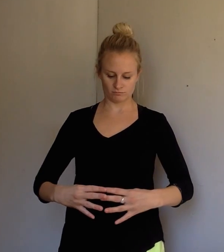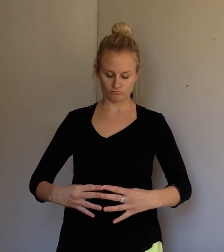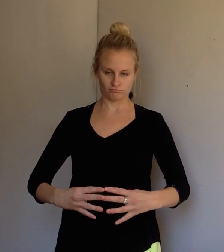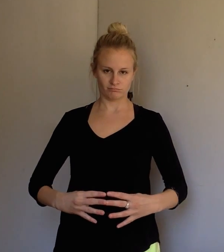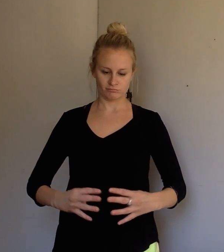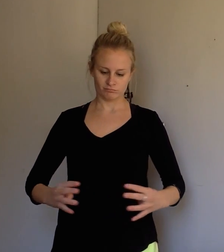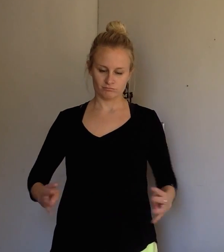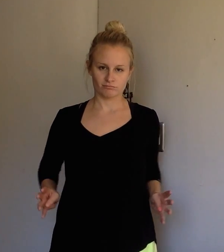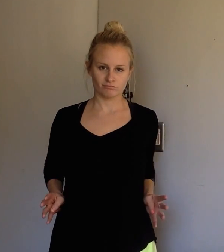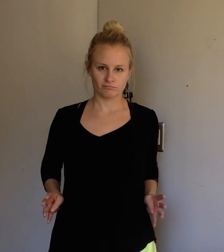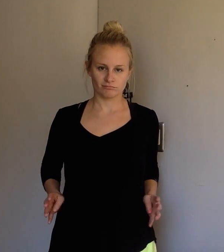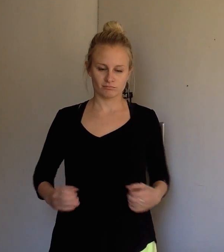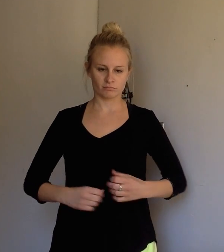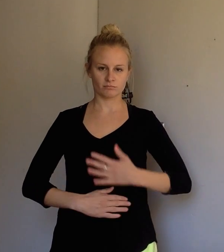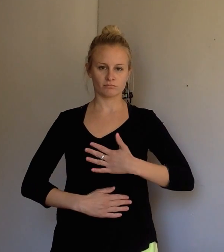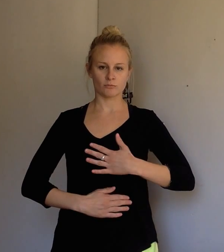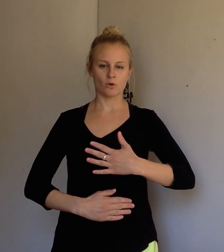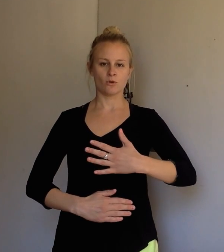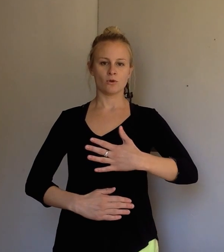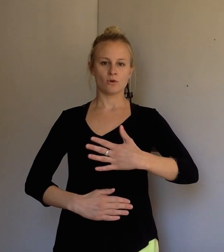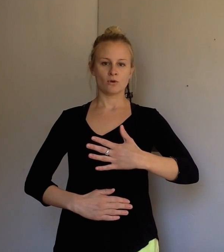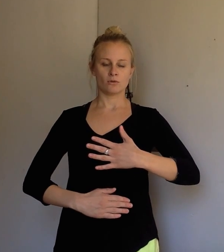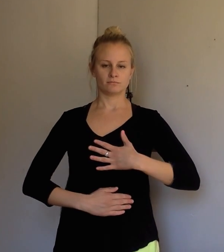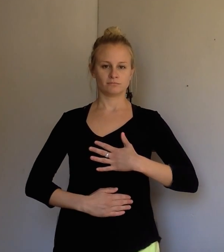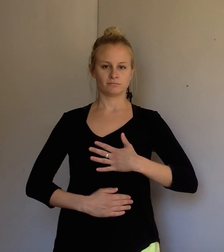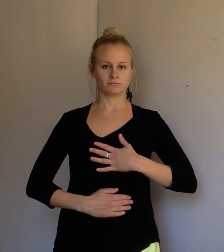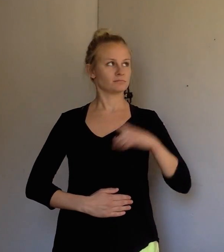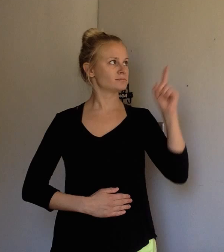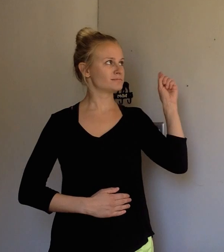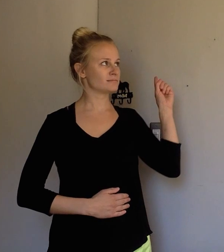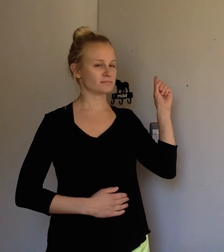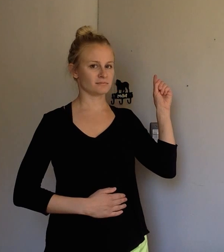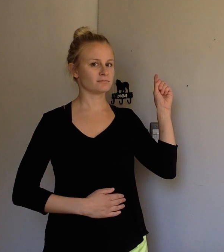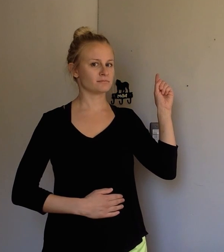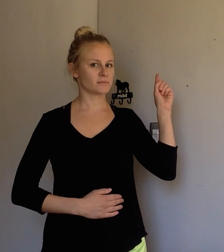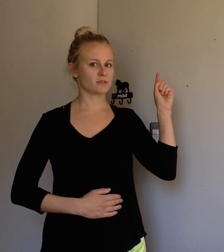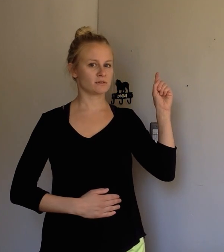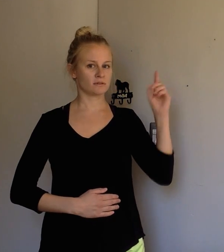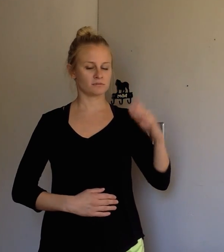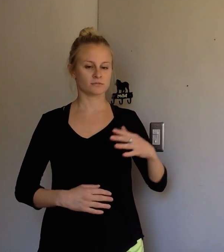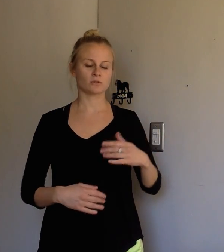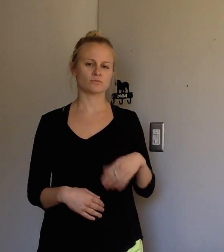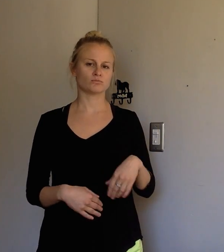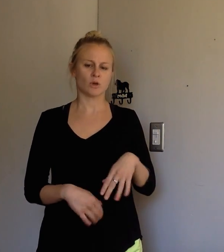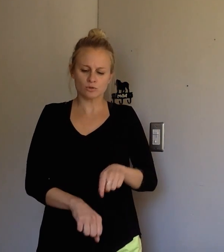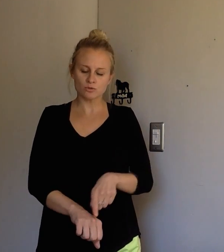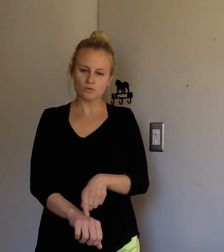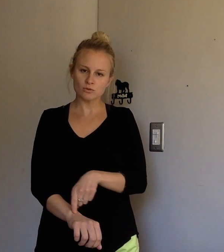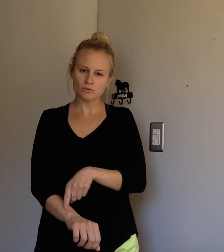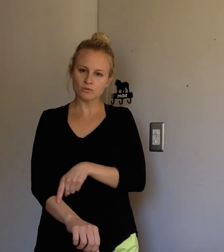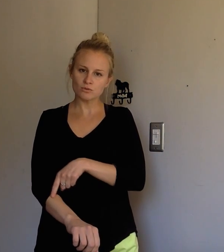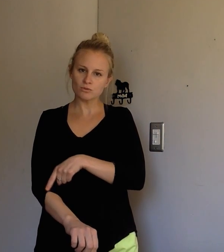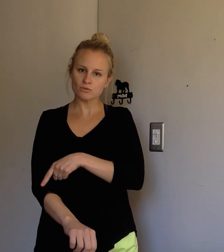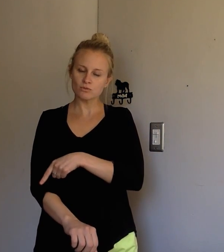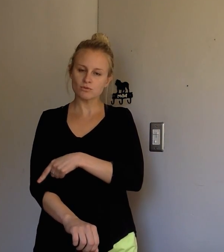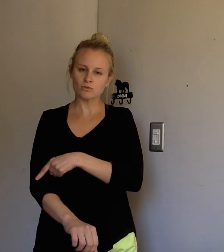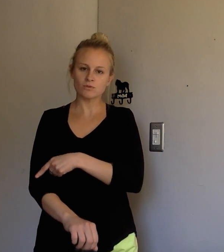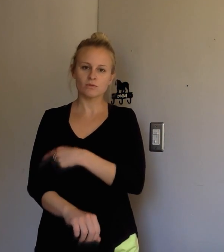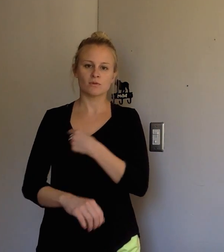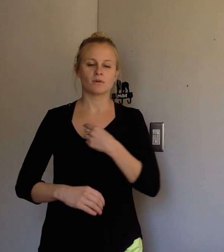called a breath belt, and just look at that movement, you see a sort of rather gentle sinusoidal movement. So that's breathing. You're all doing it, don't stop. As